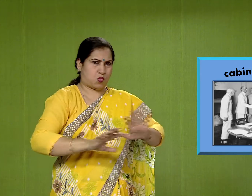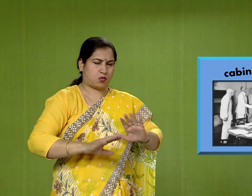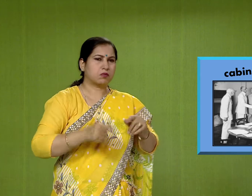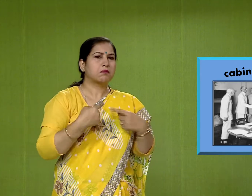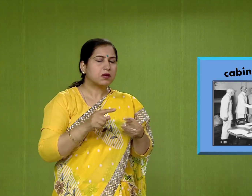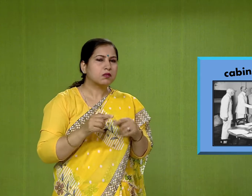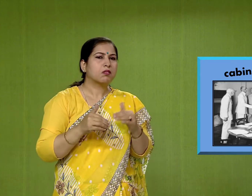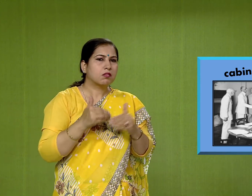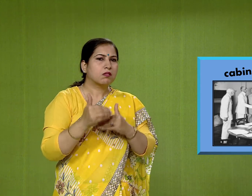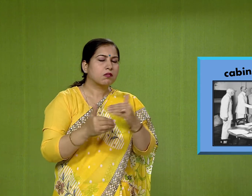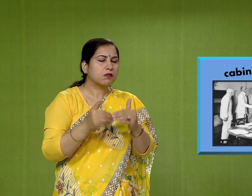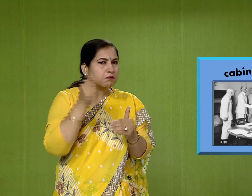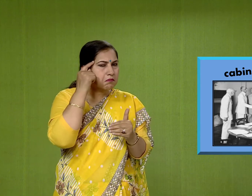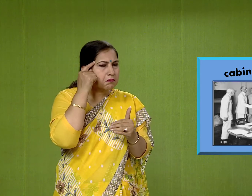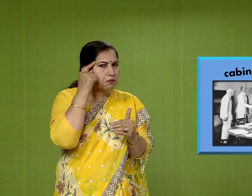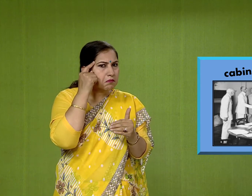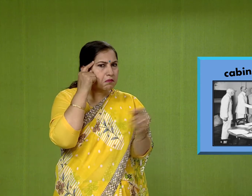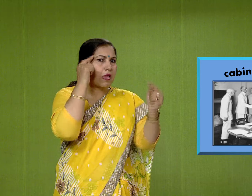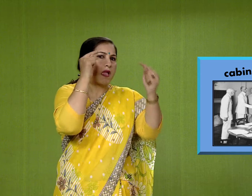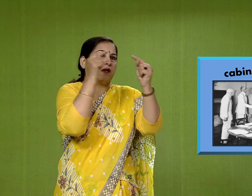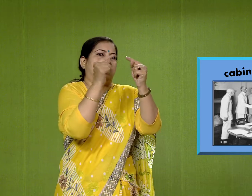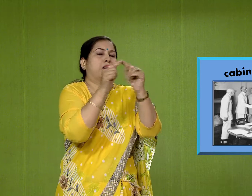later they agreed to it.